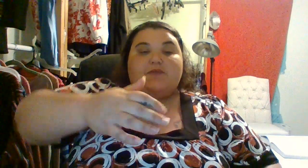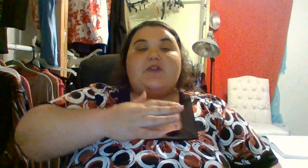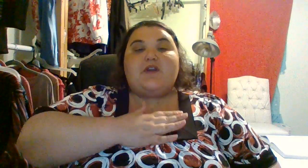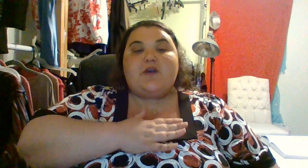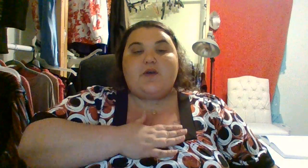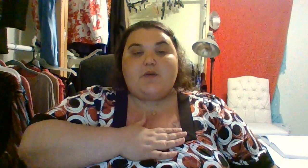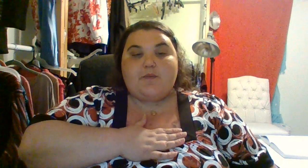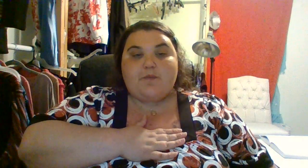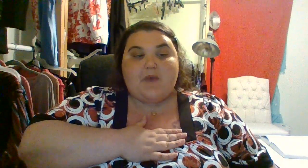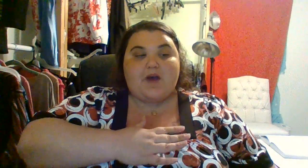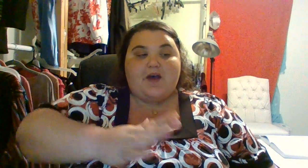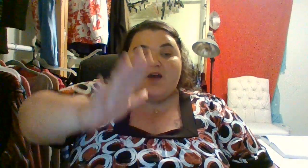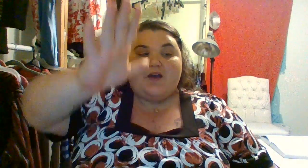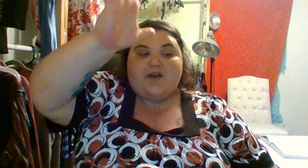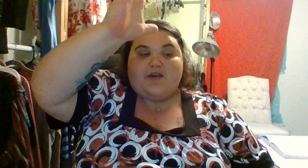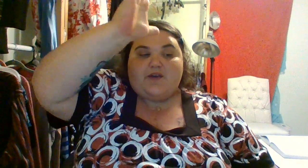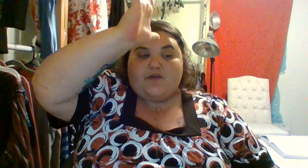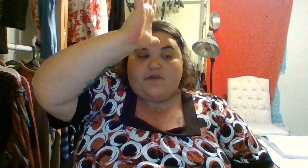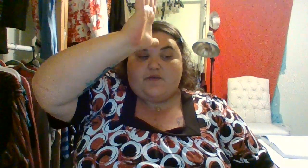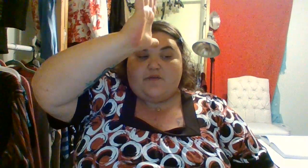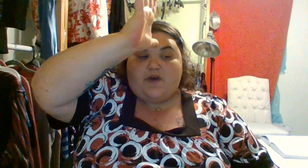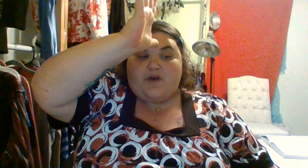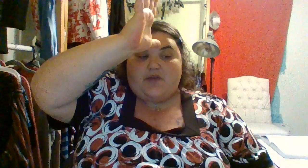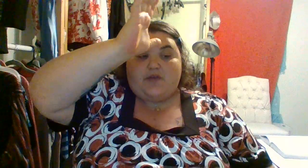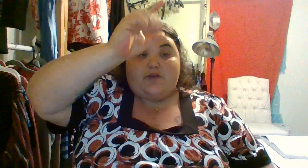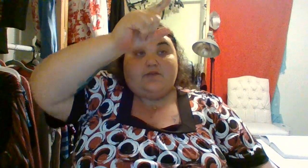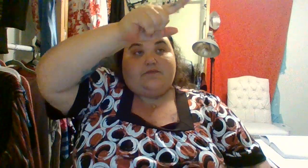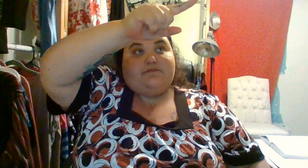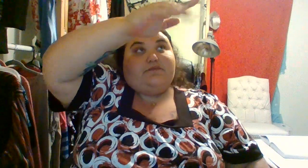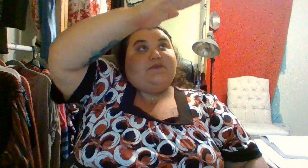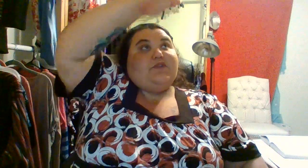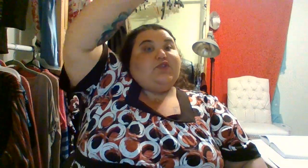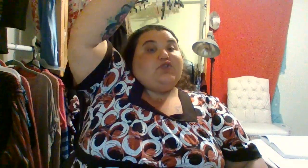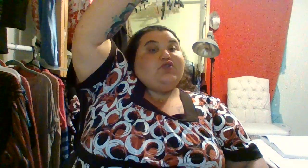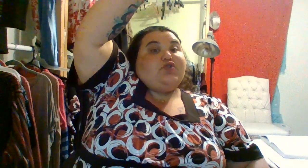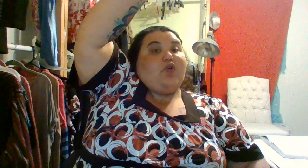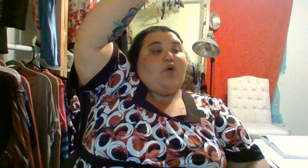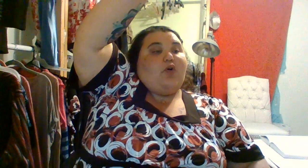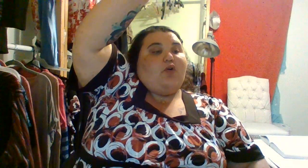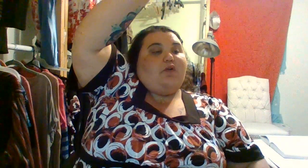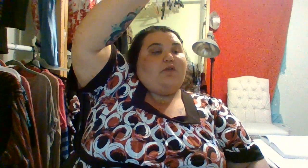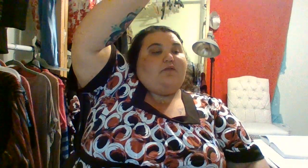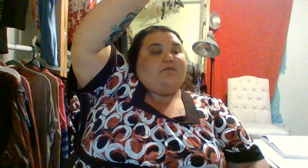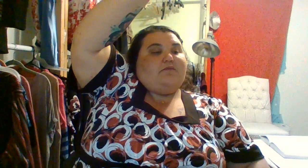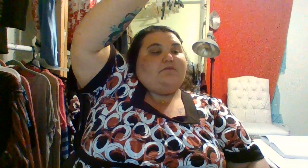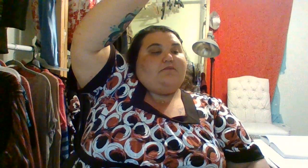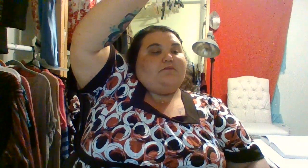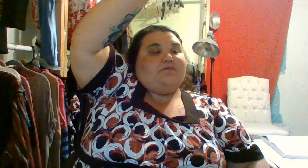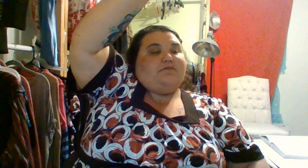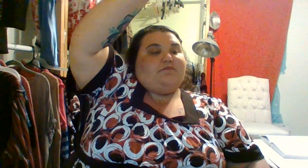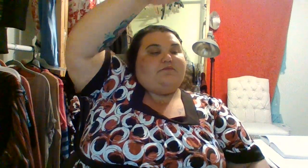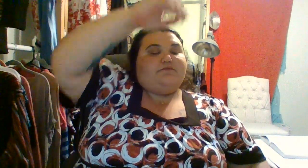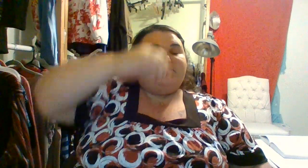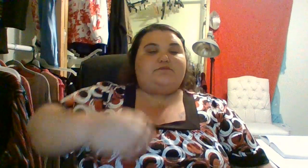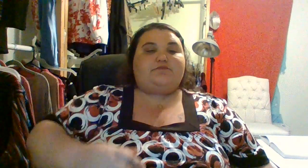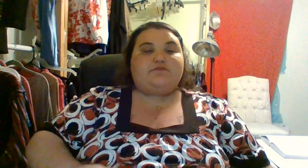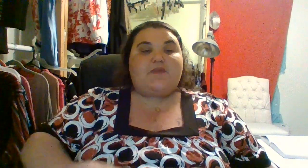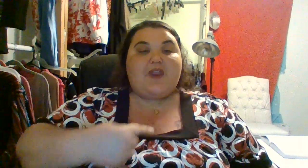emerging maple syrup conglomerate. That's stupid. We don't know anything about maple syrup. I happen to know everything there is to know about maple syrup. I love maple syrup. I love maple